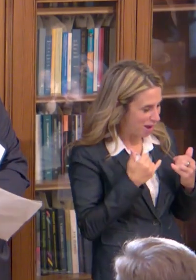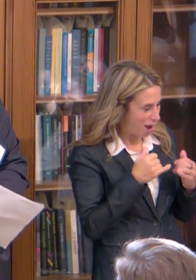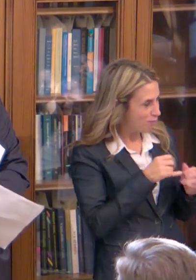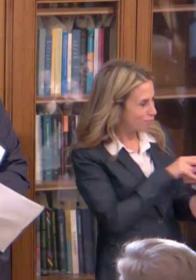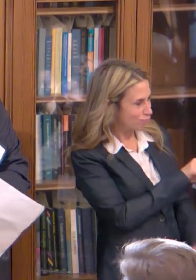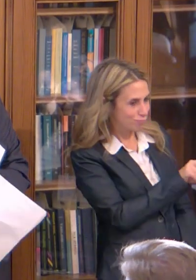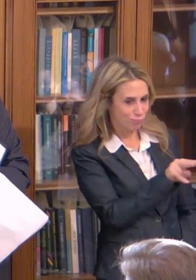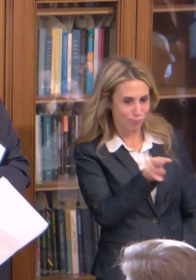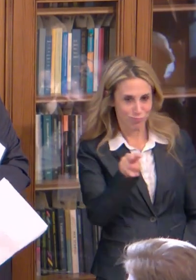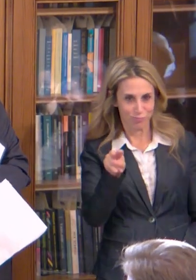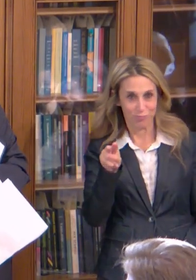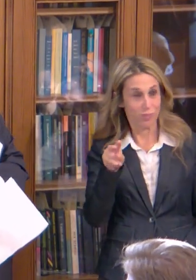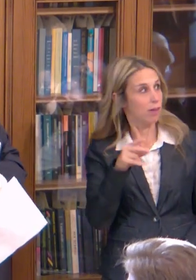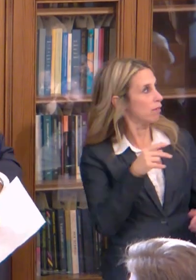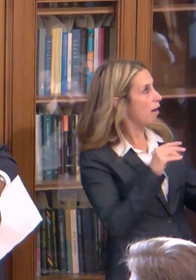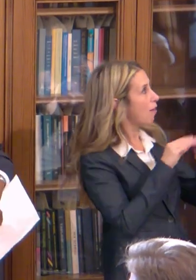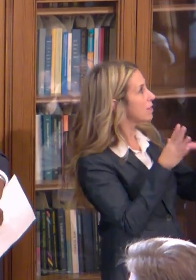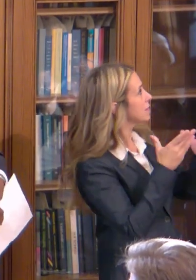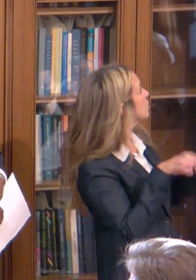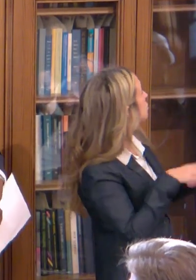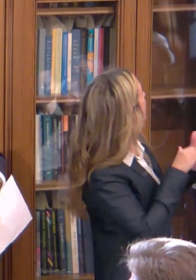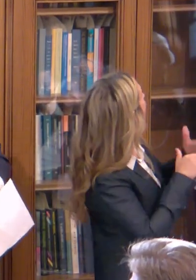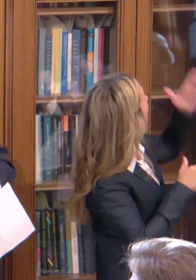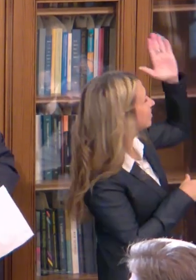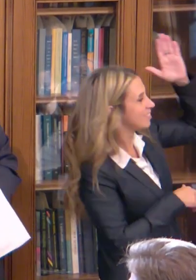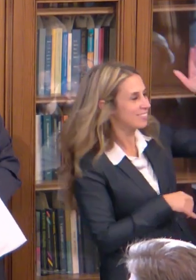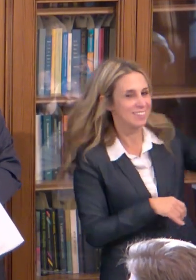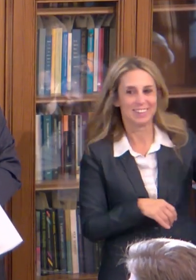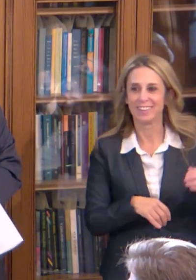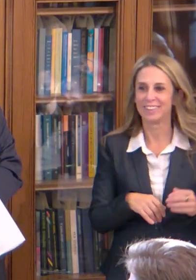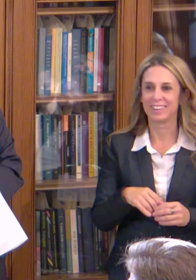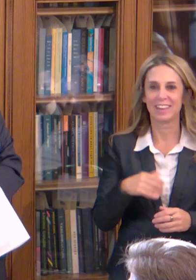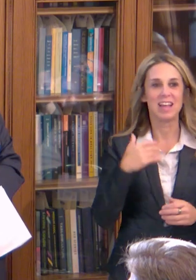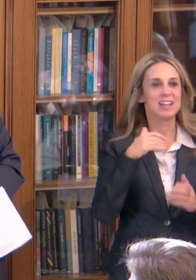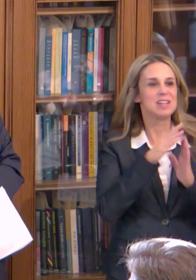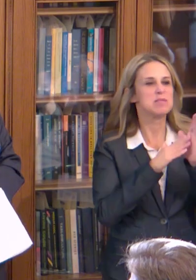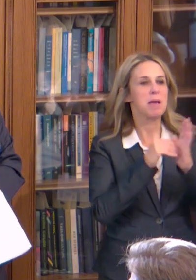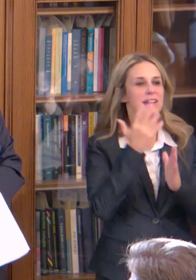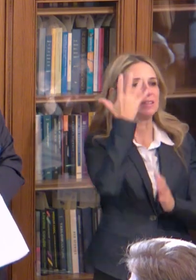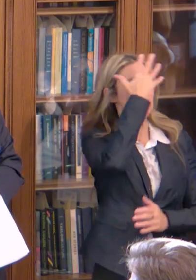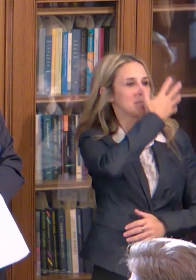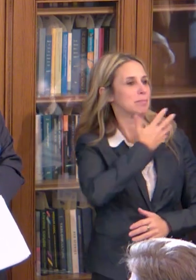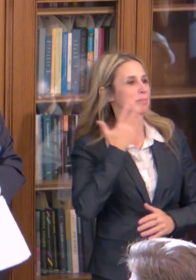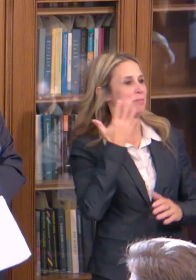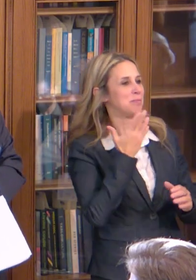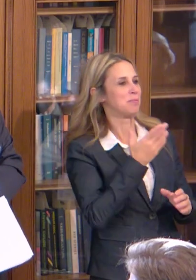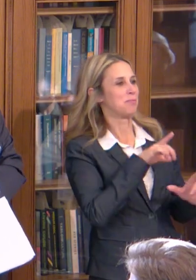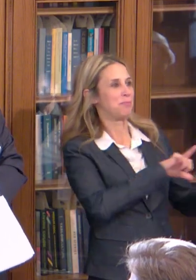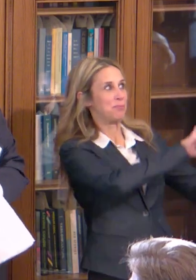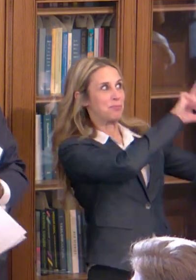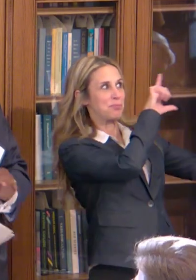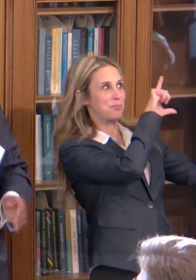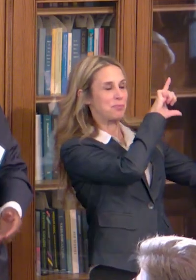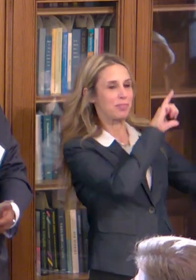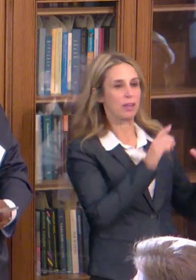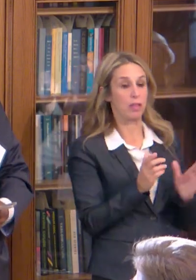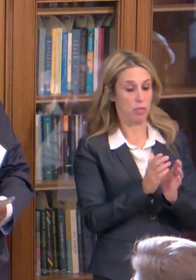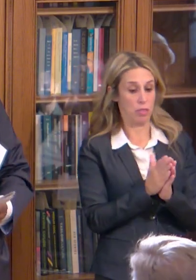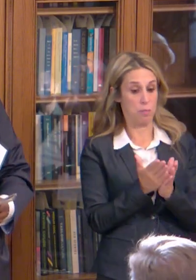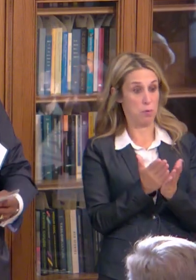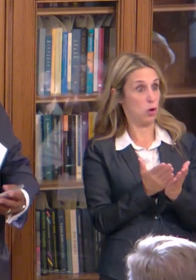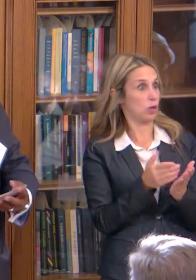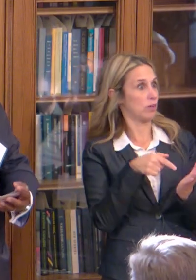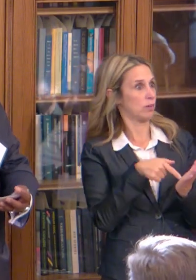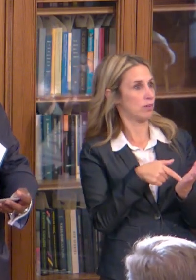doing so that's his portrait off over my shoulder he's holding the book that we that started it